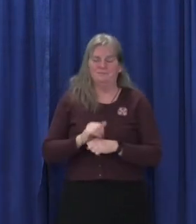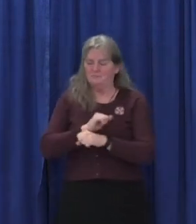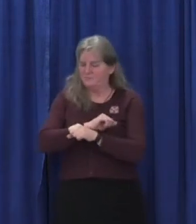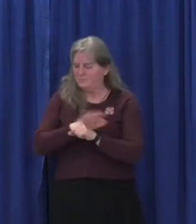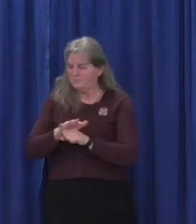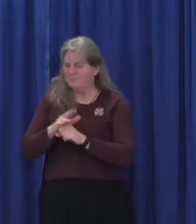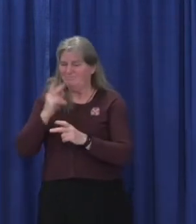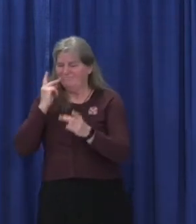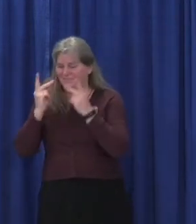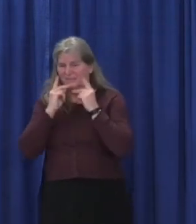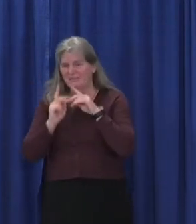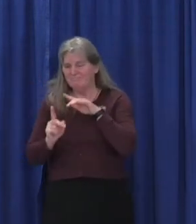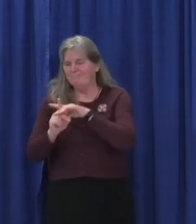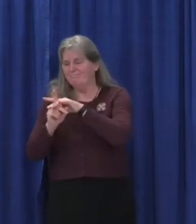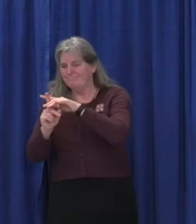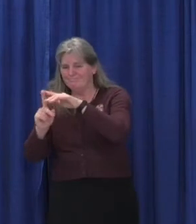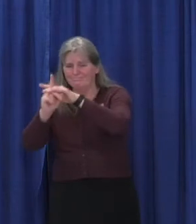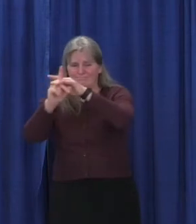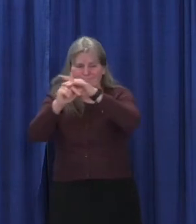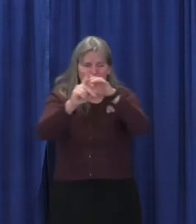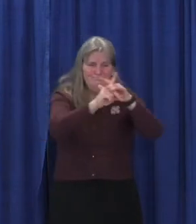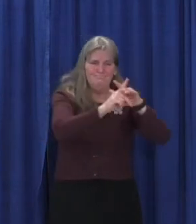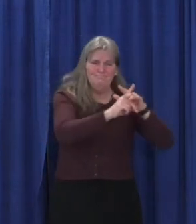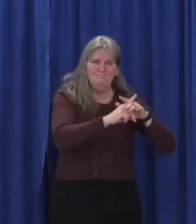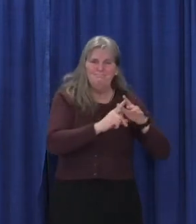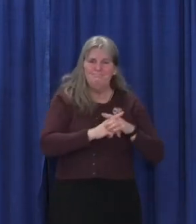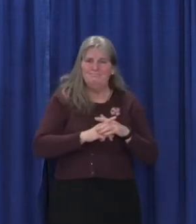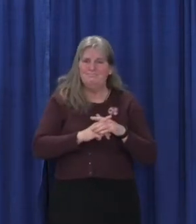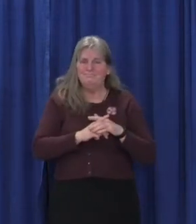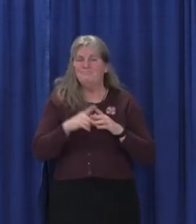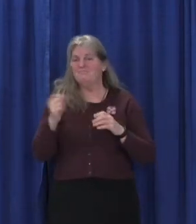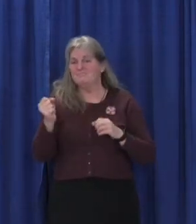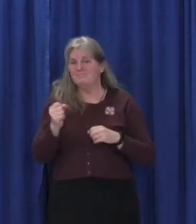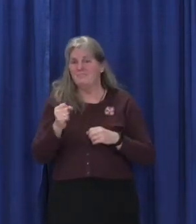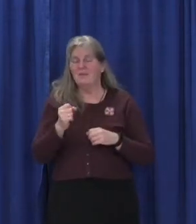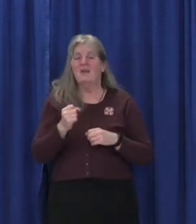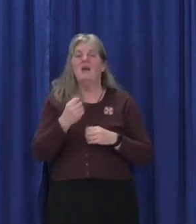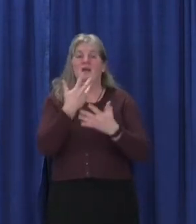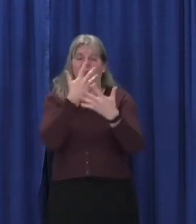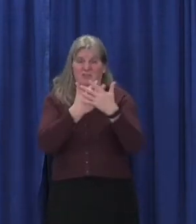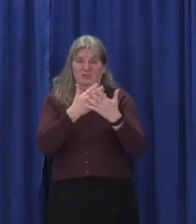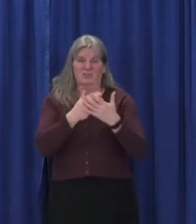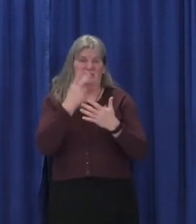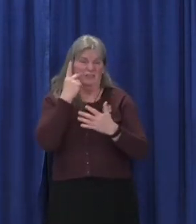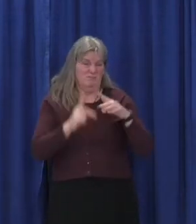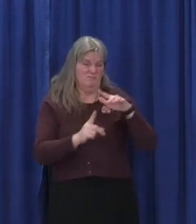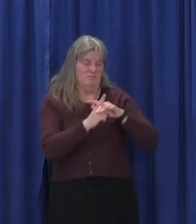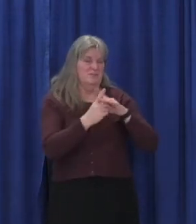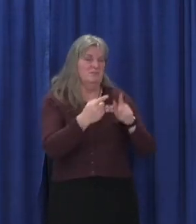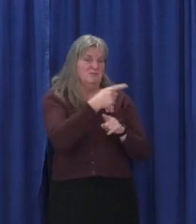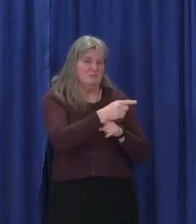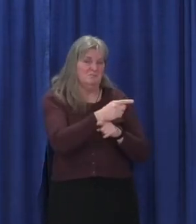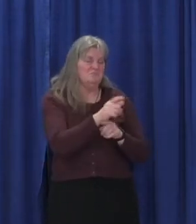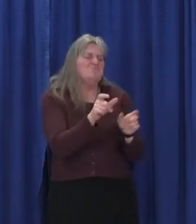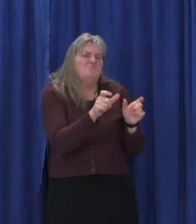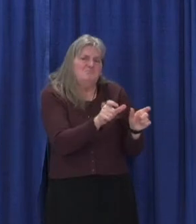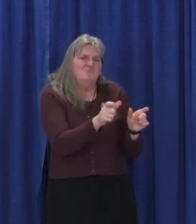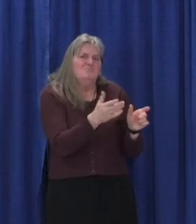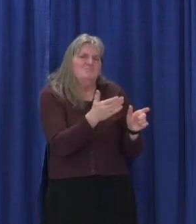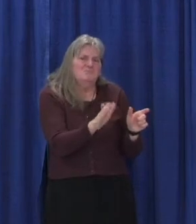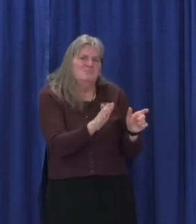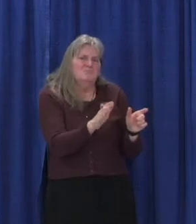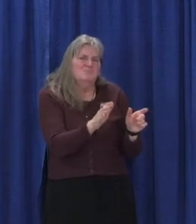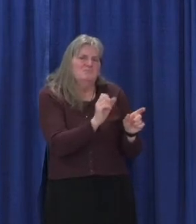activity throughout the territory. We are managing an outbreak at the Whitehorse Correctional Centre, where we've been able to contain